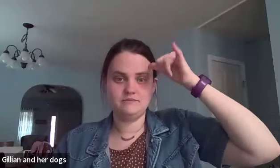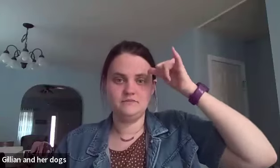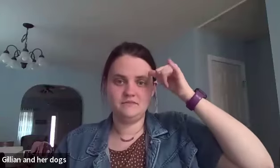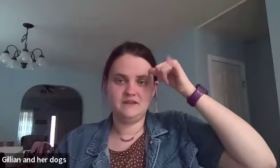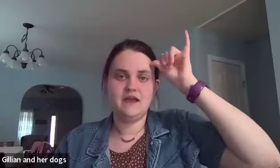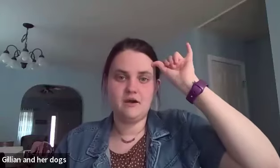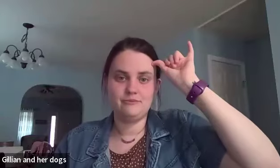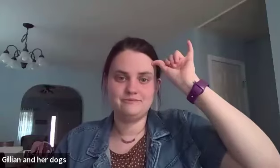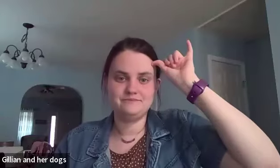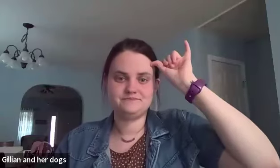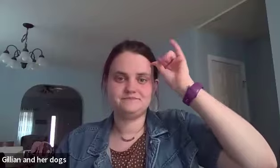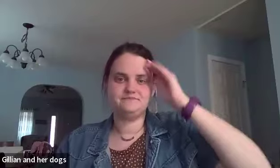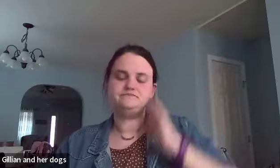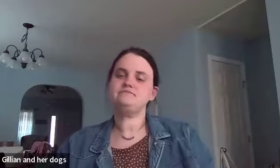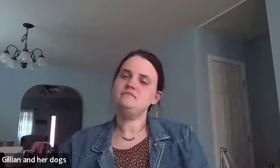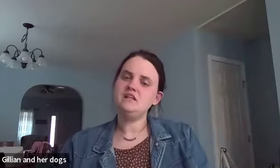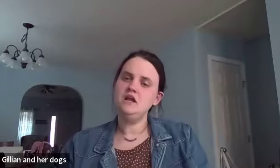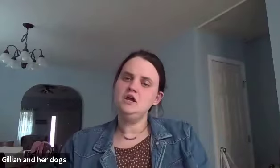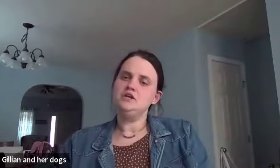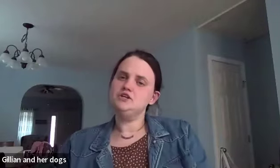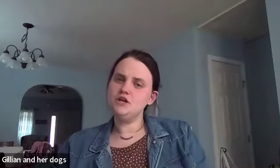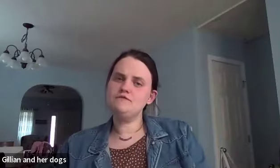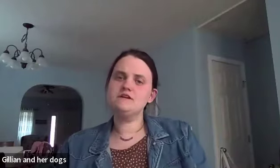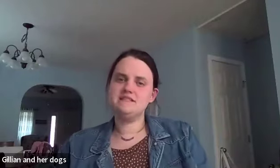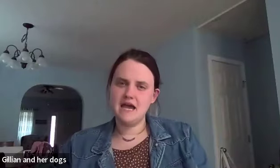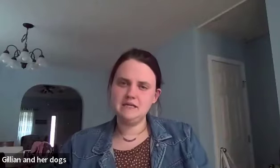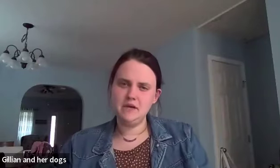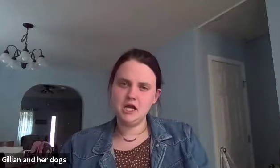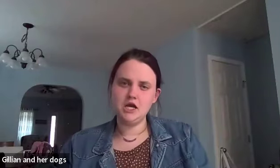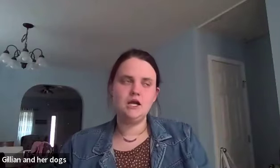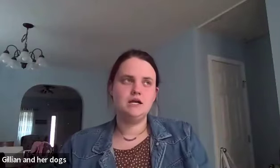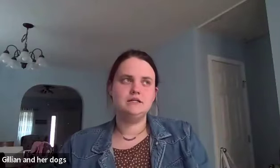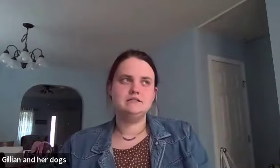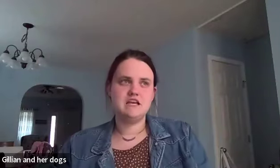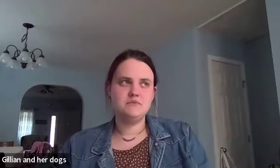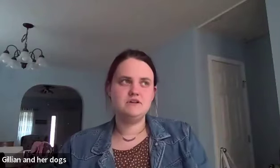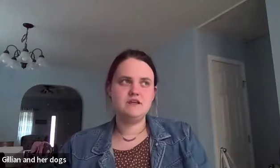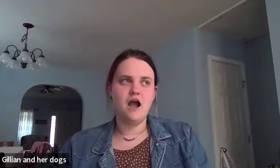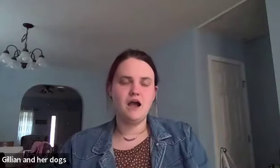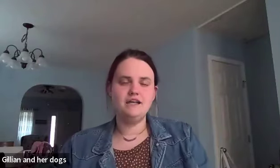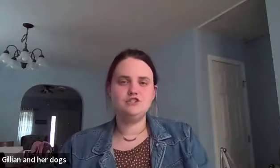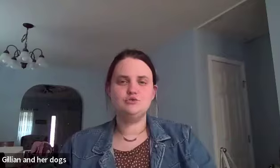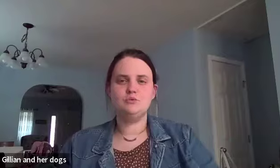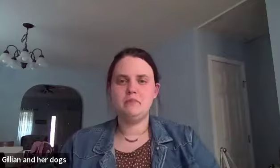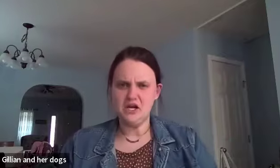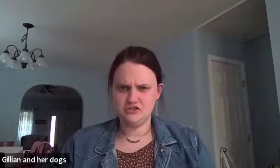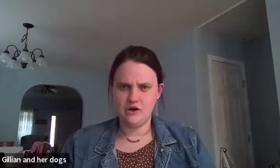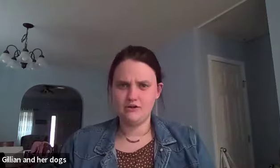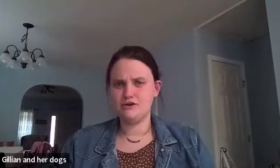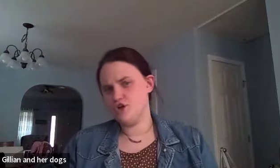cow. For a teddy bear, Typically, I do bear doll or